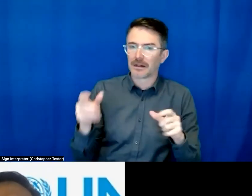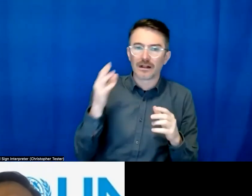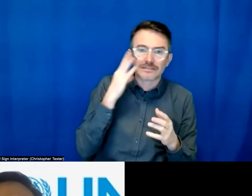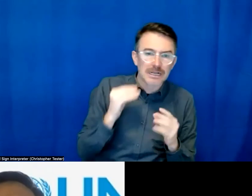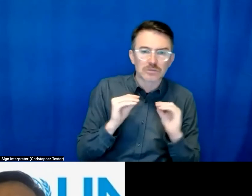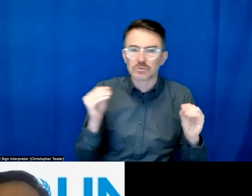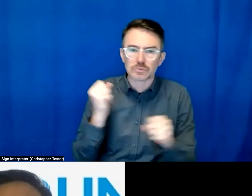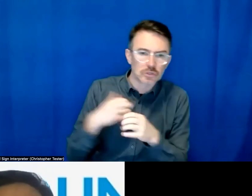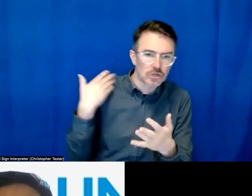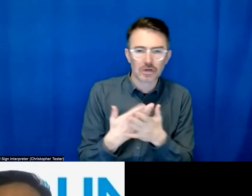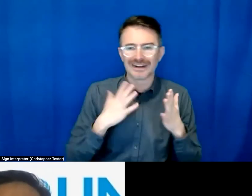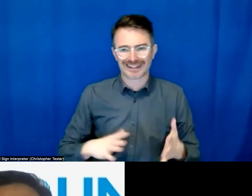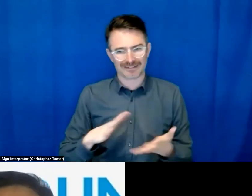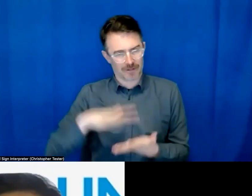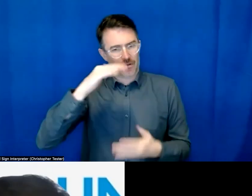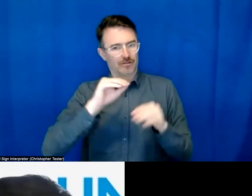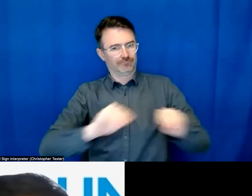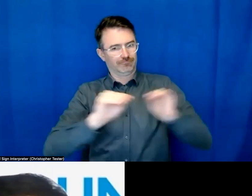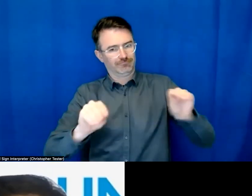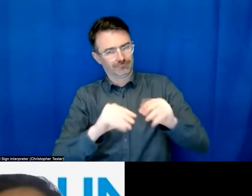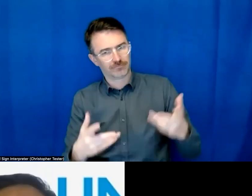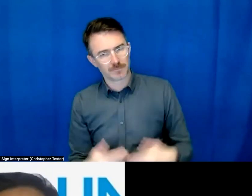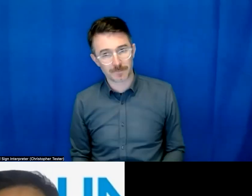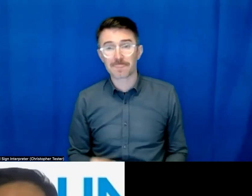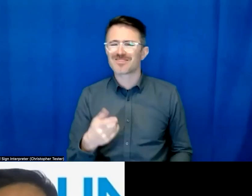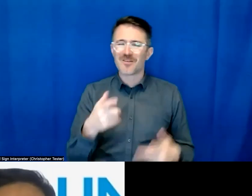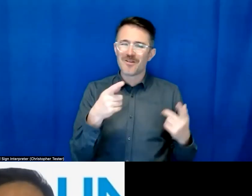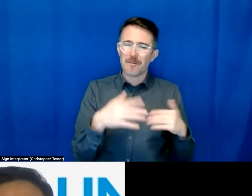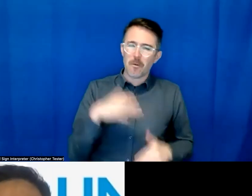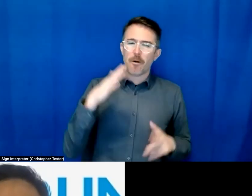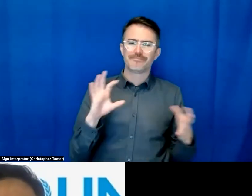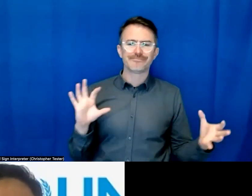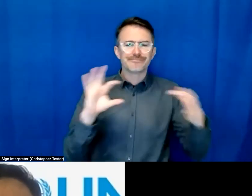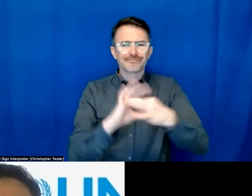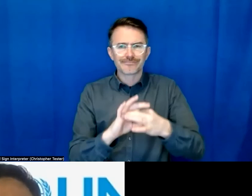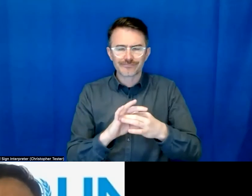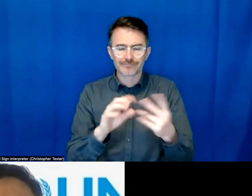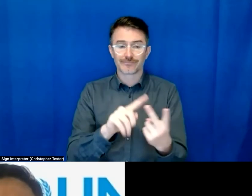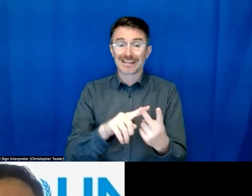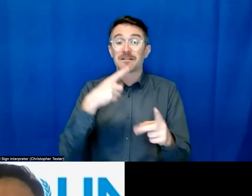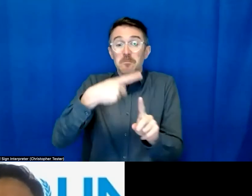capacity development and outreach at both ends. Thank you very much. Over to you.